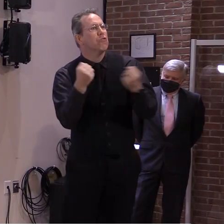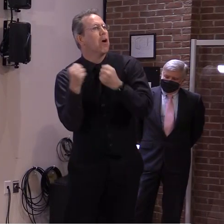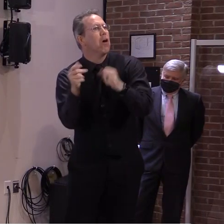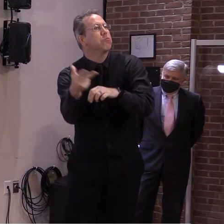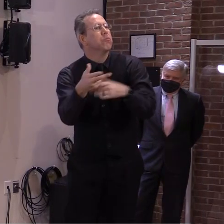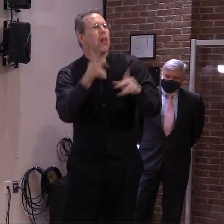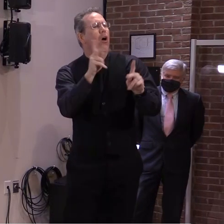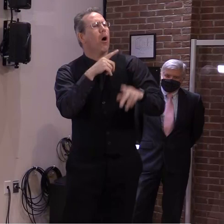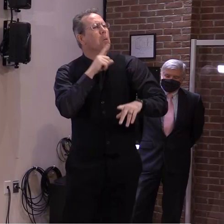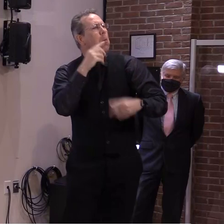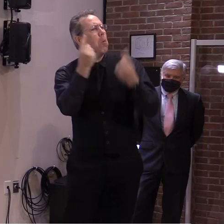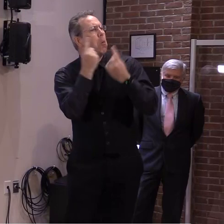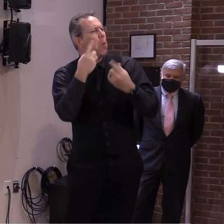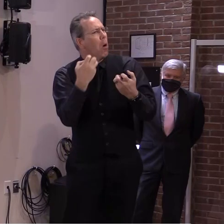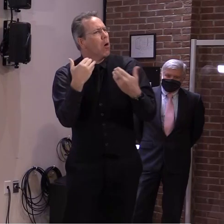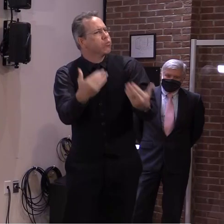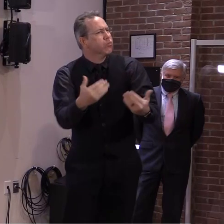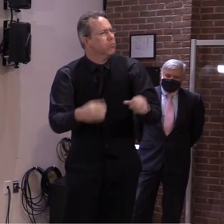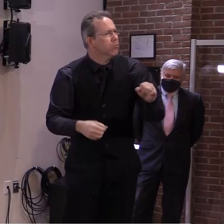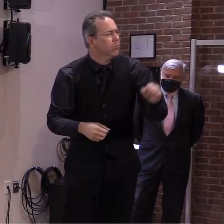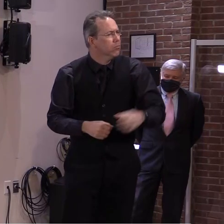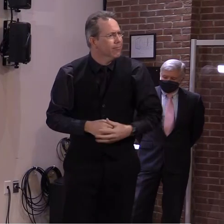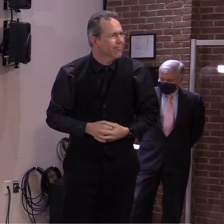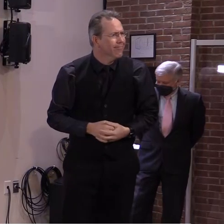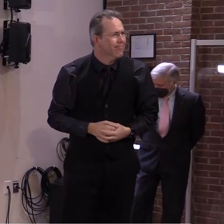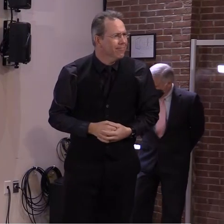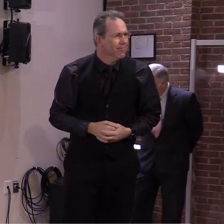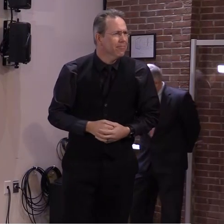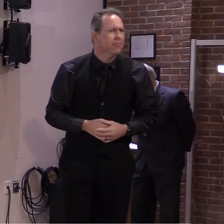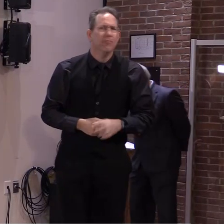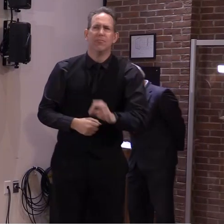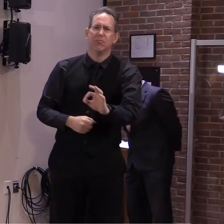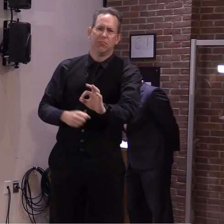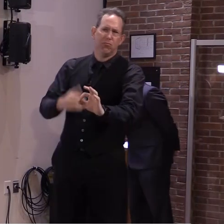Thanks a lot. Wilson, AP.